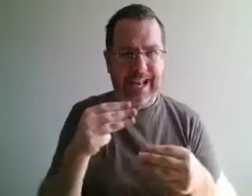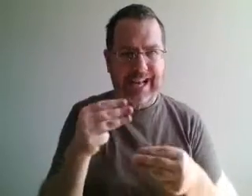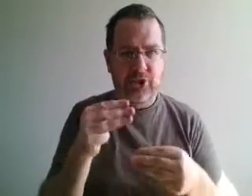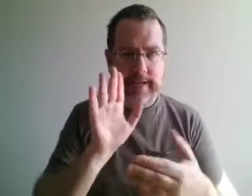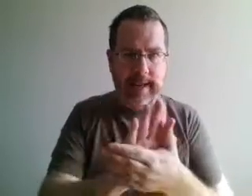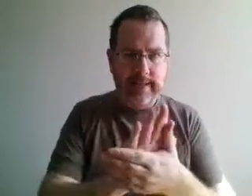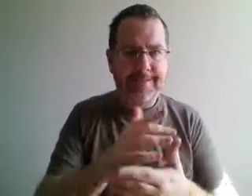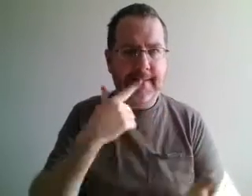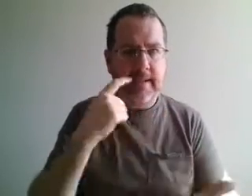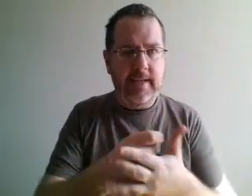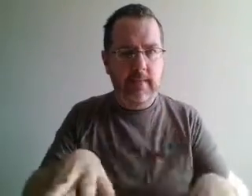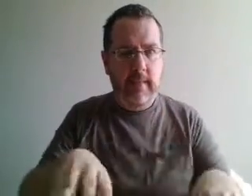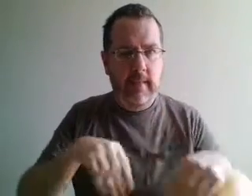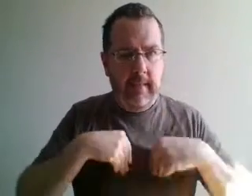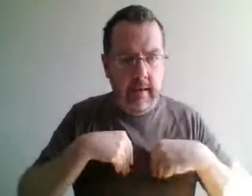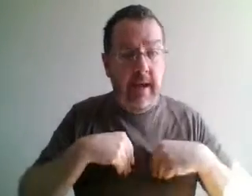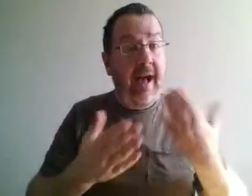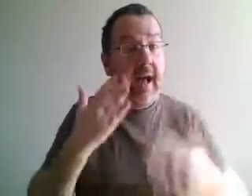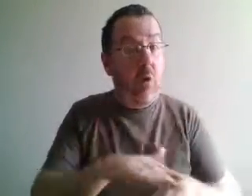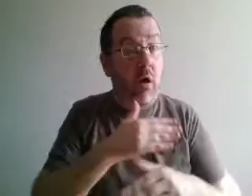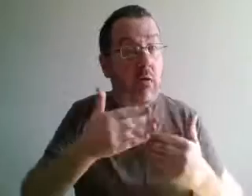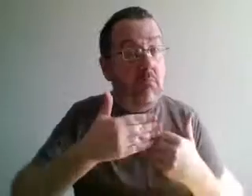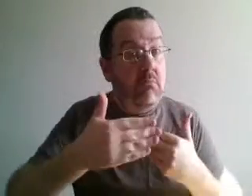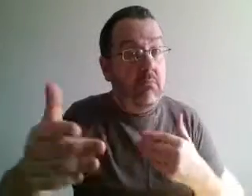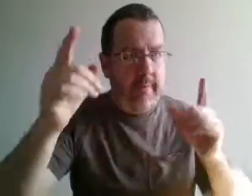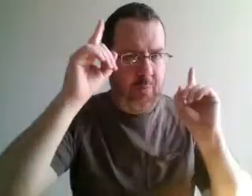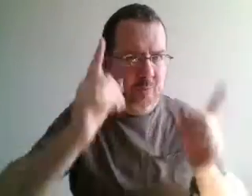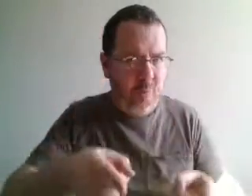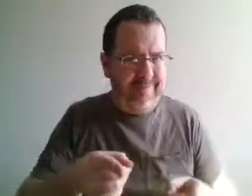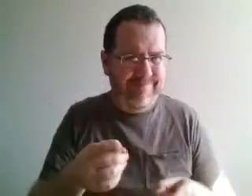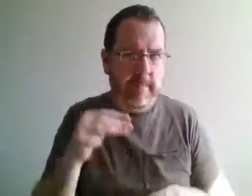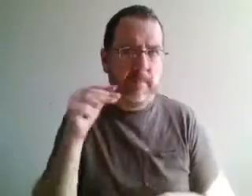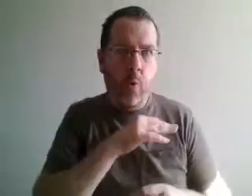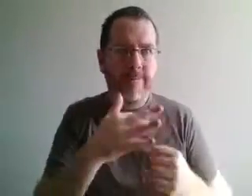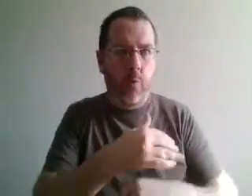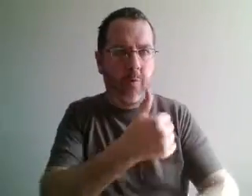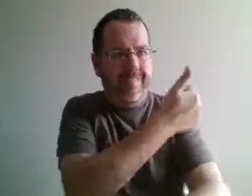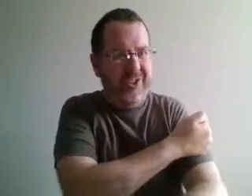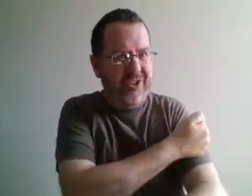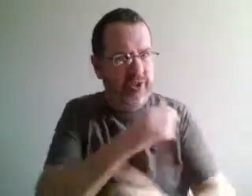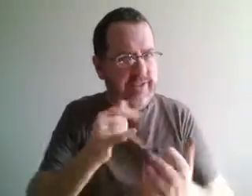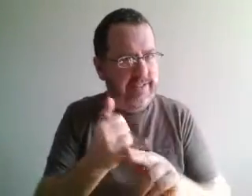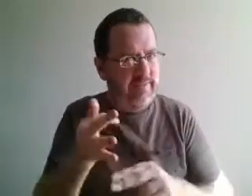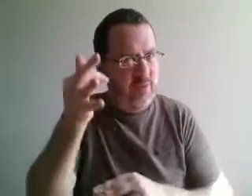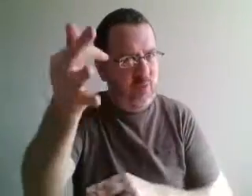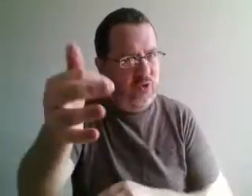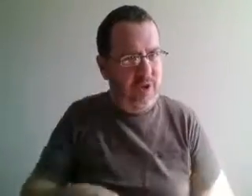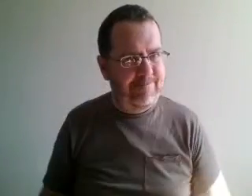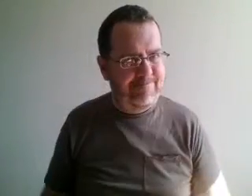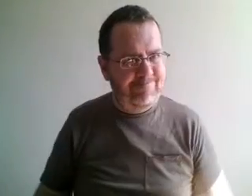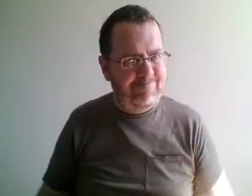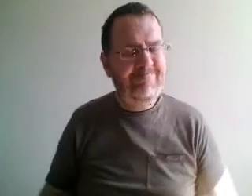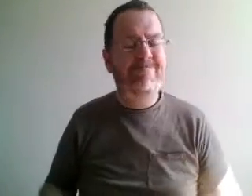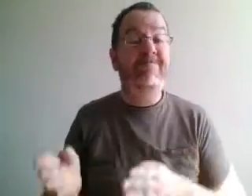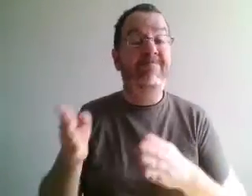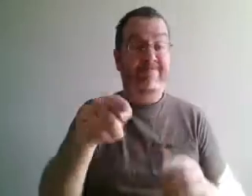going to be a big issue when it comes to vaccination. I can comment on that. So the virus